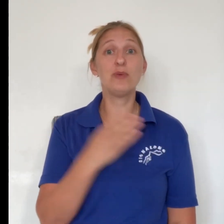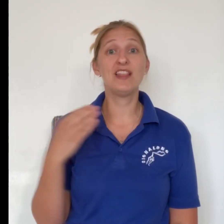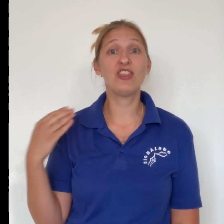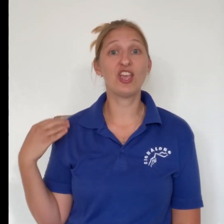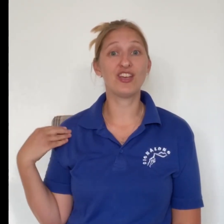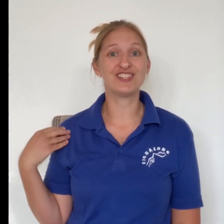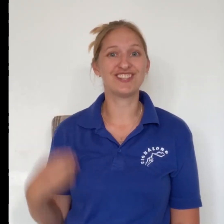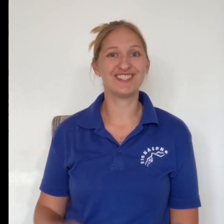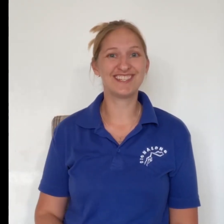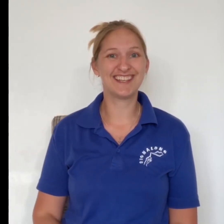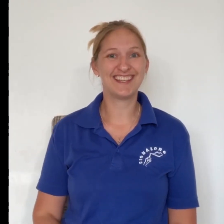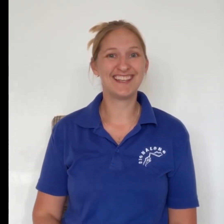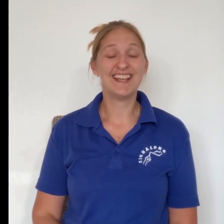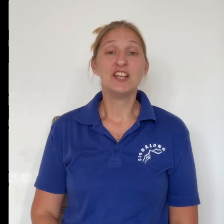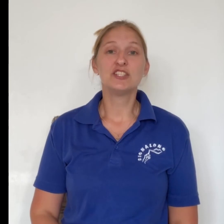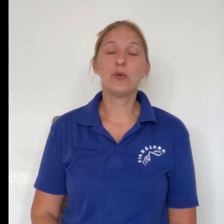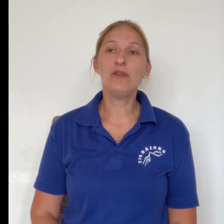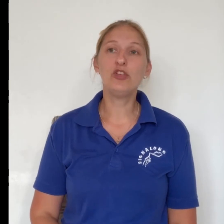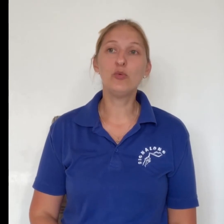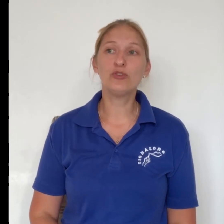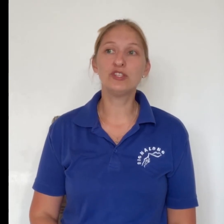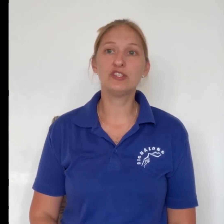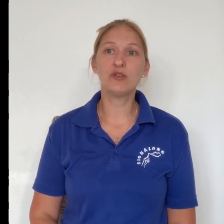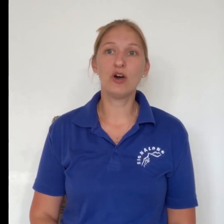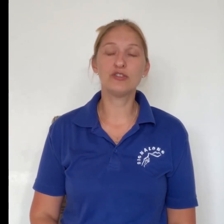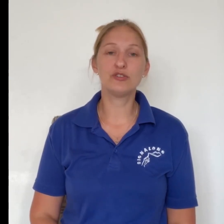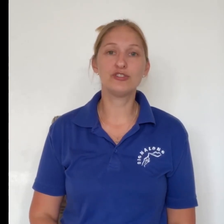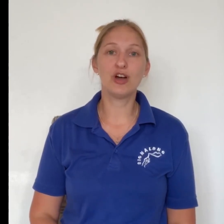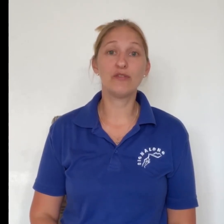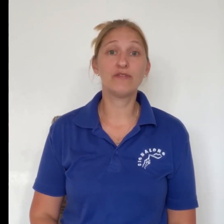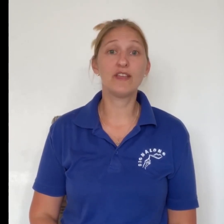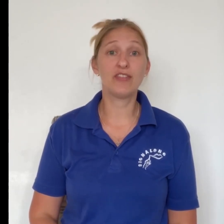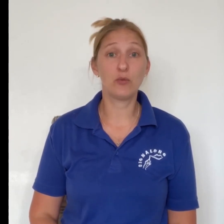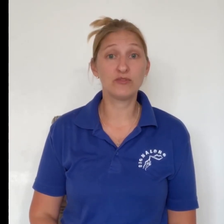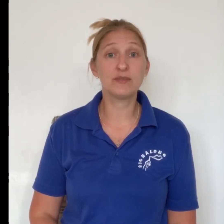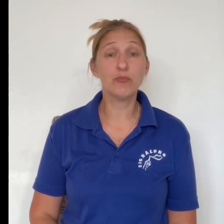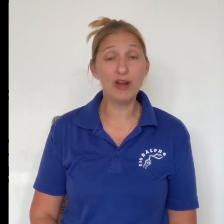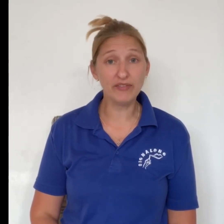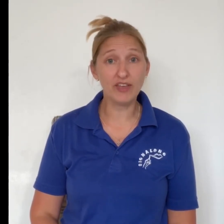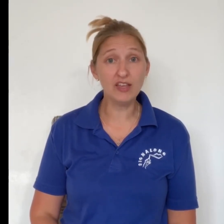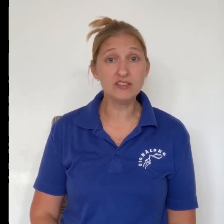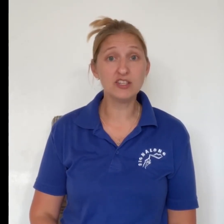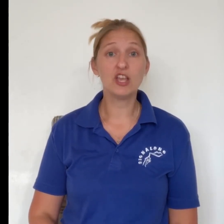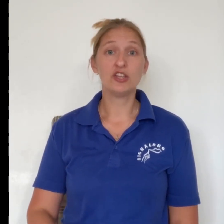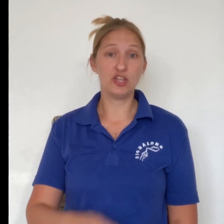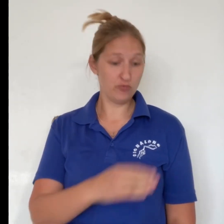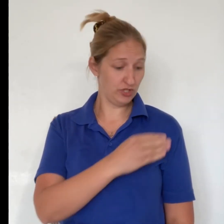the curtains. So if you wanted to ask your child if they want some breakfast, you would